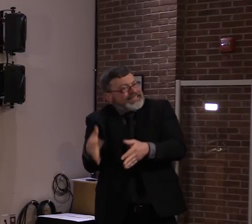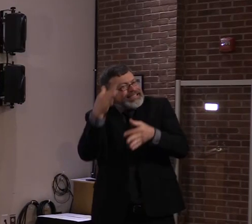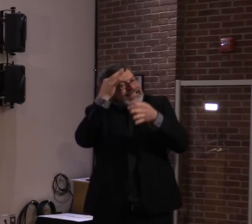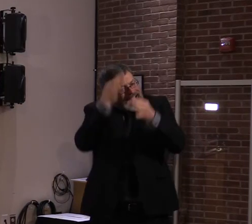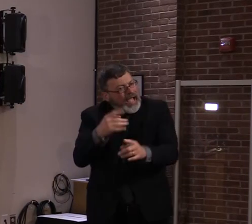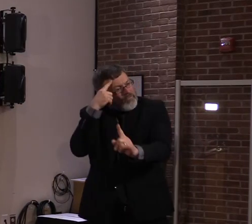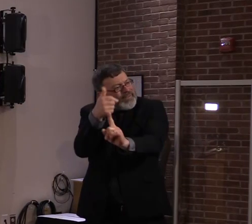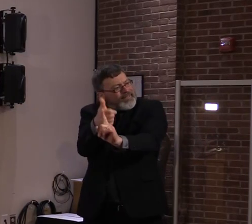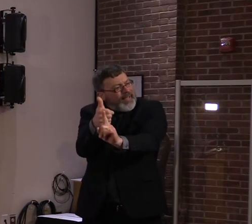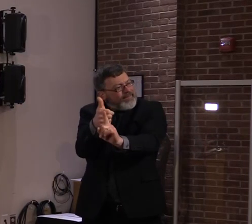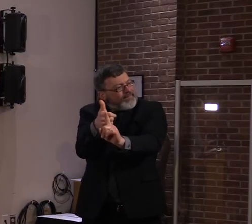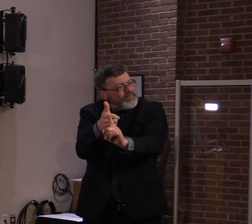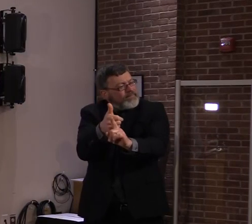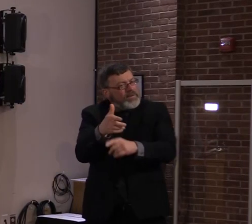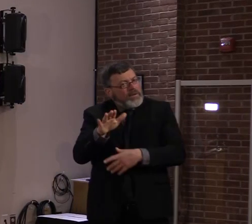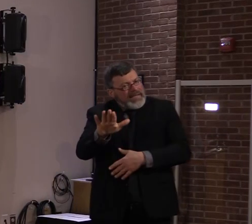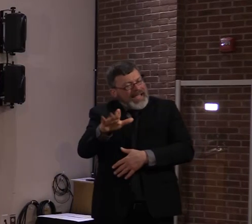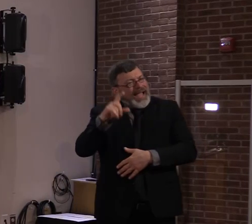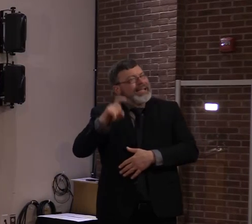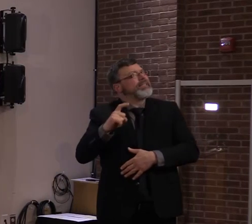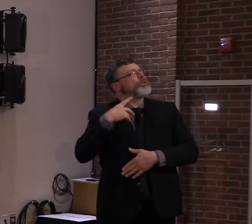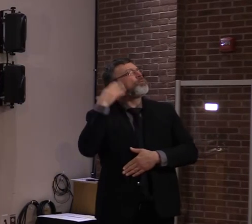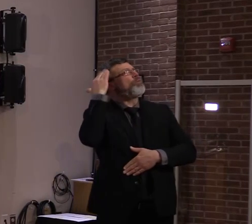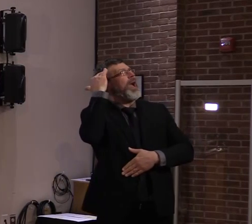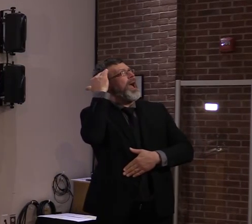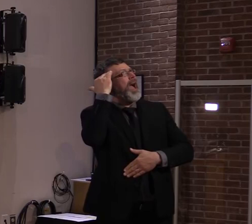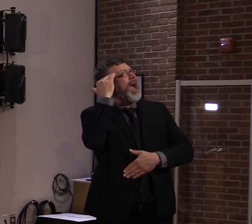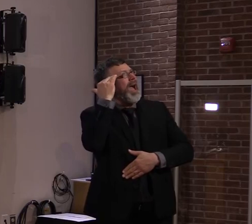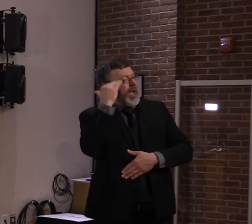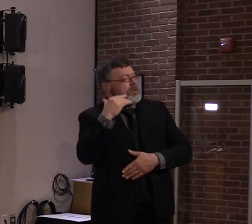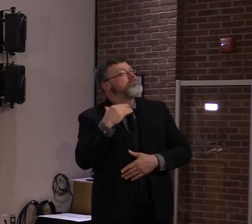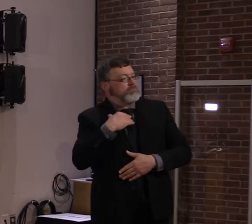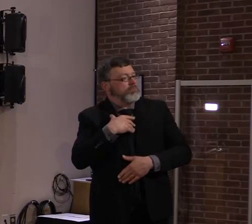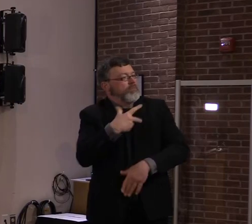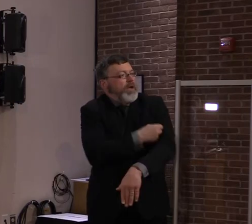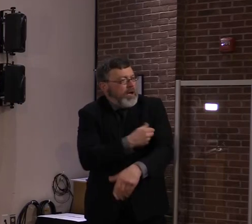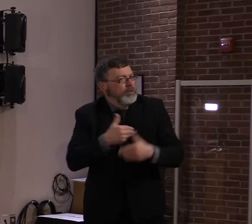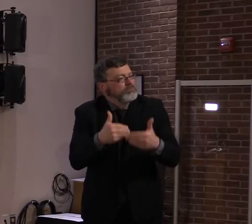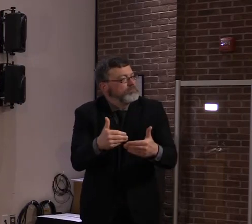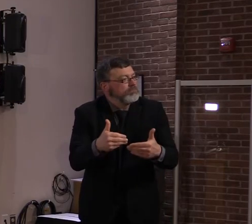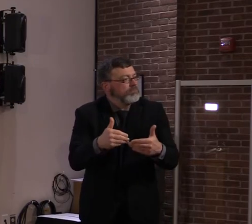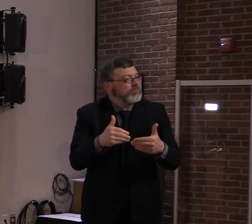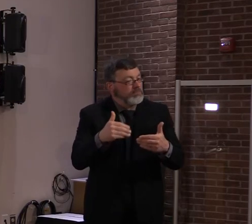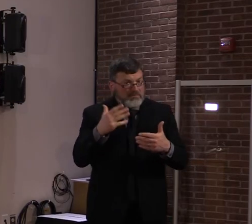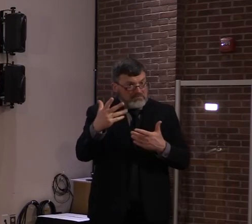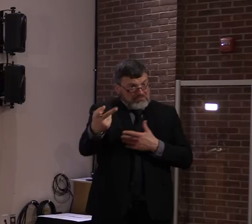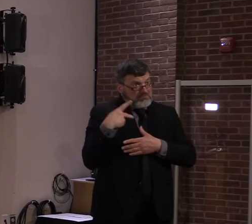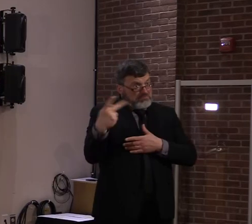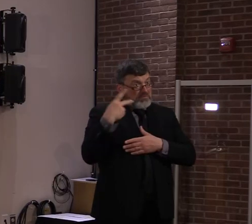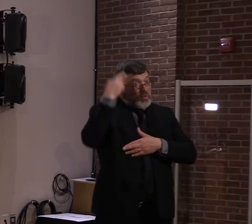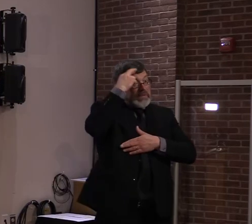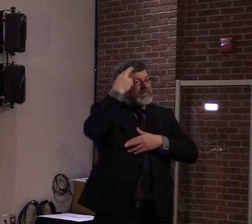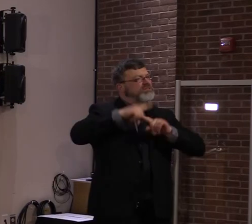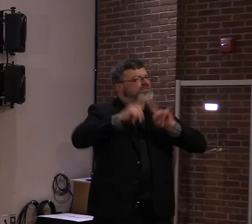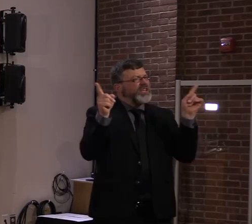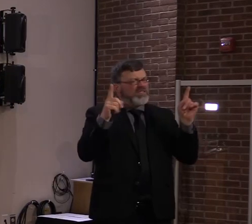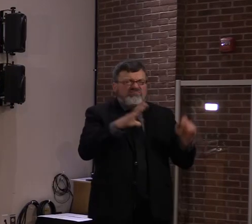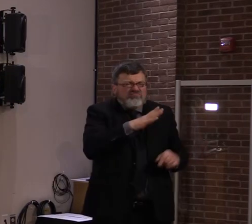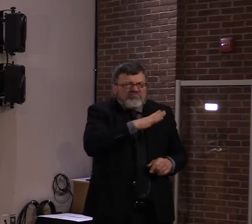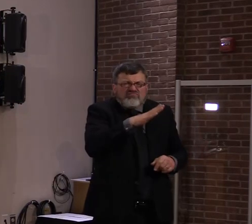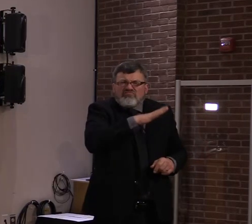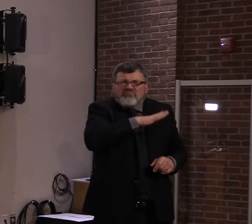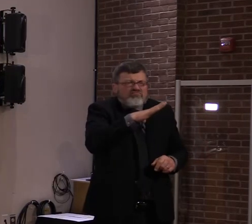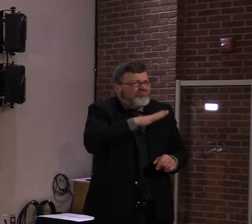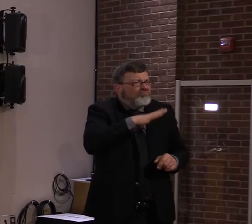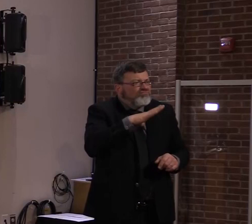own reason or even what you'd think it would be for them. Even those of us in the public health world know people close